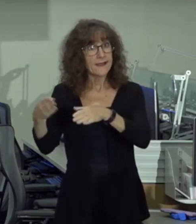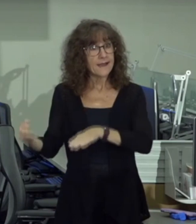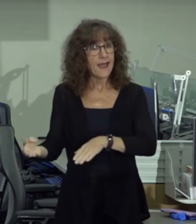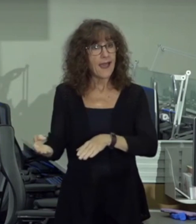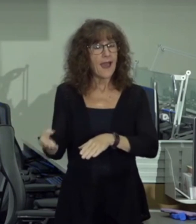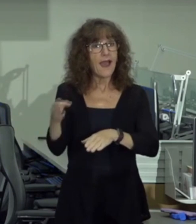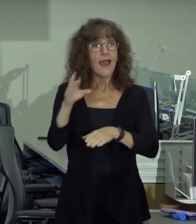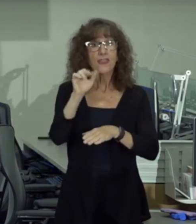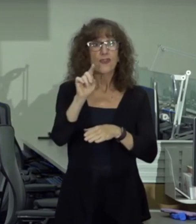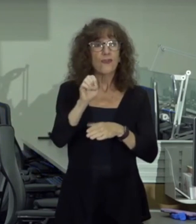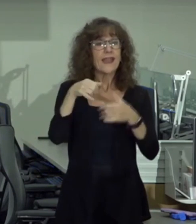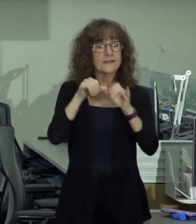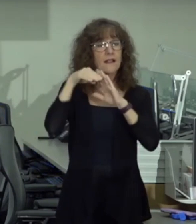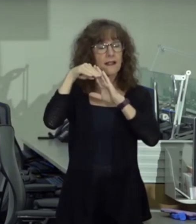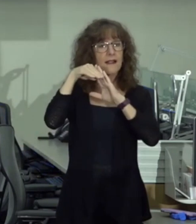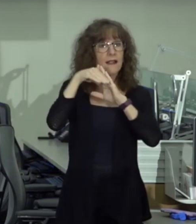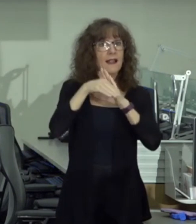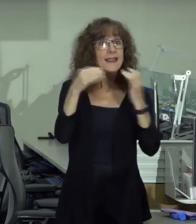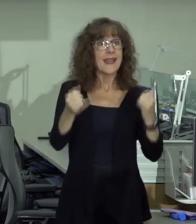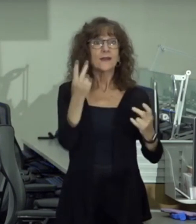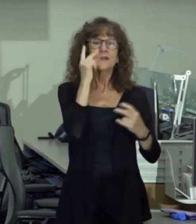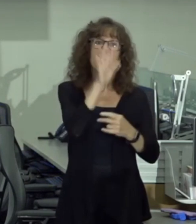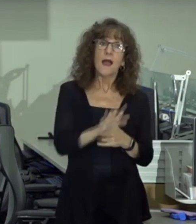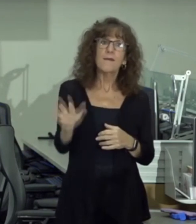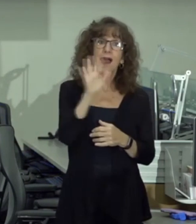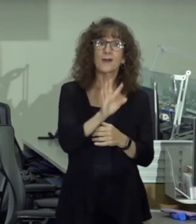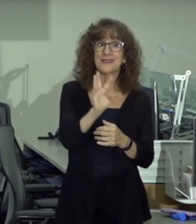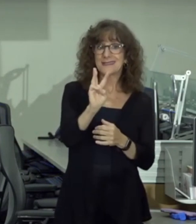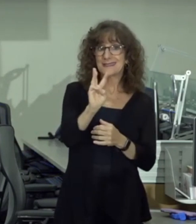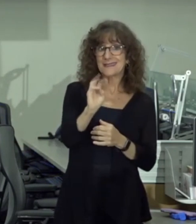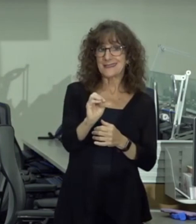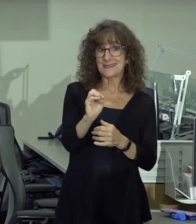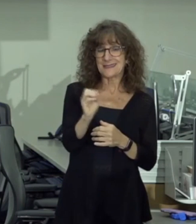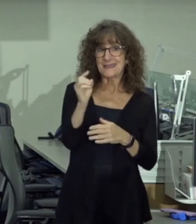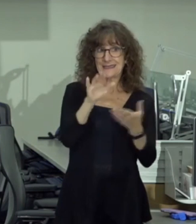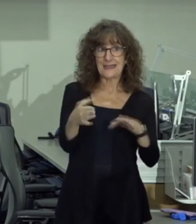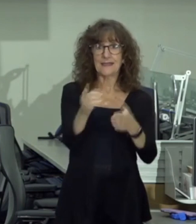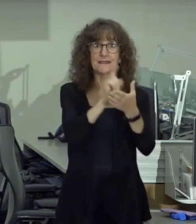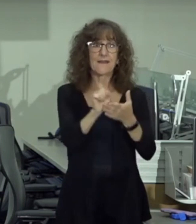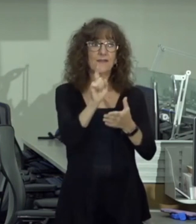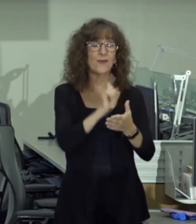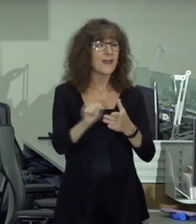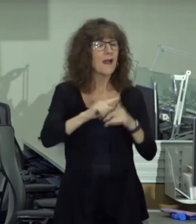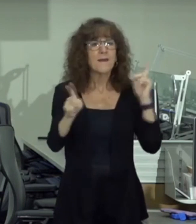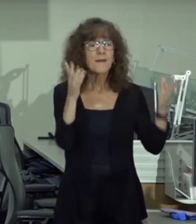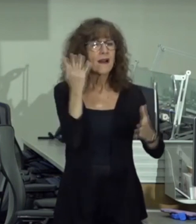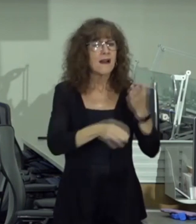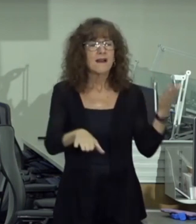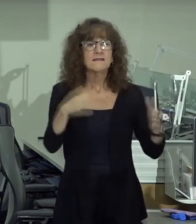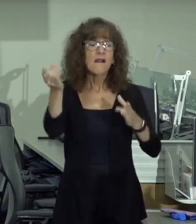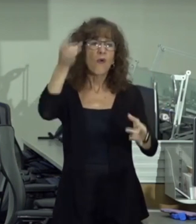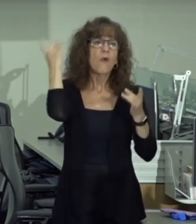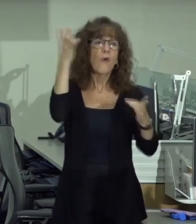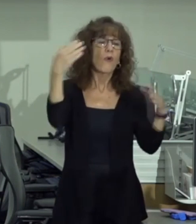rate of death has continued to drop, and we are now seeing approximately 60 deaths per week. The loss of life from this virus has